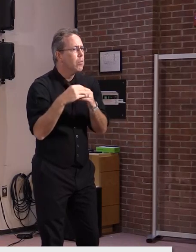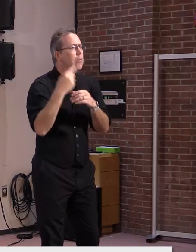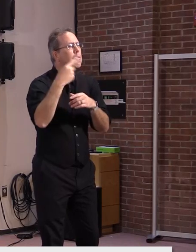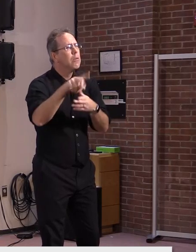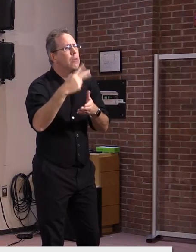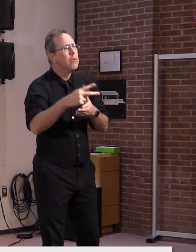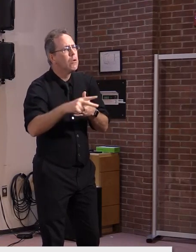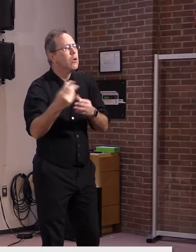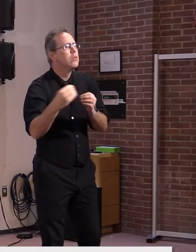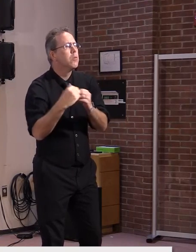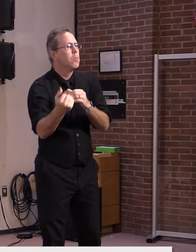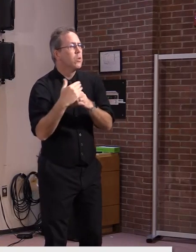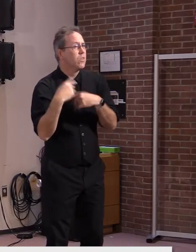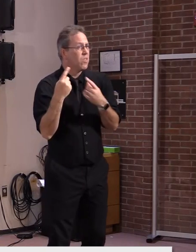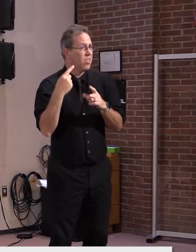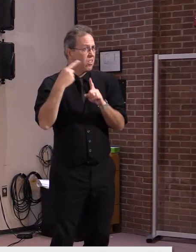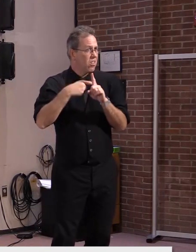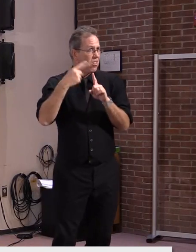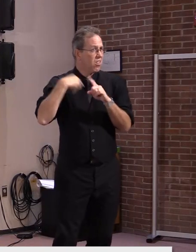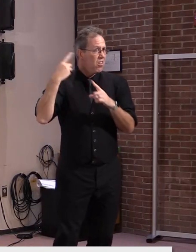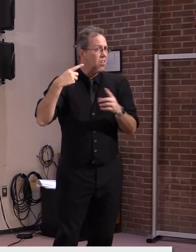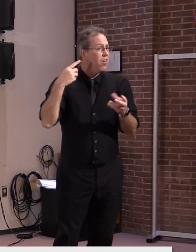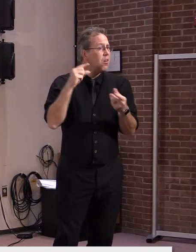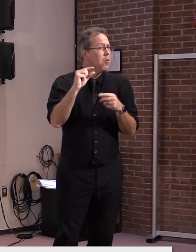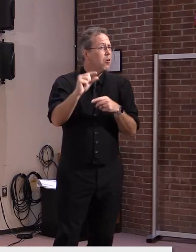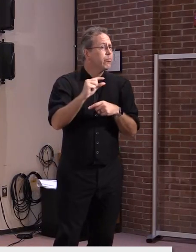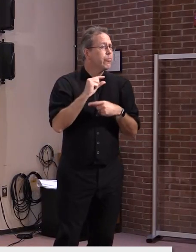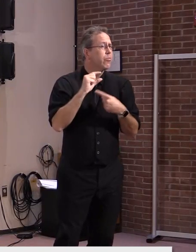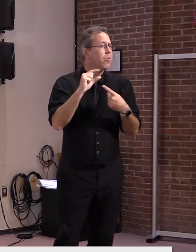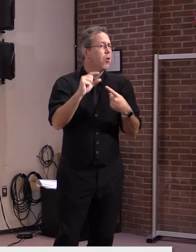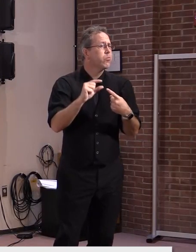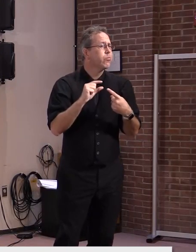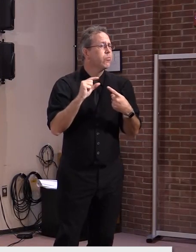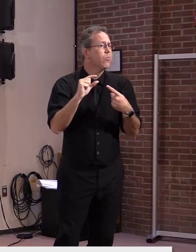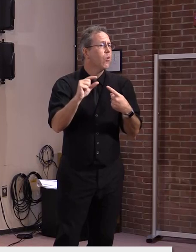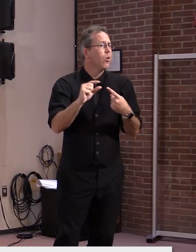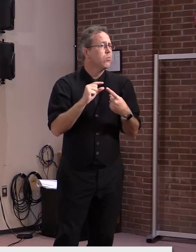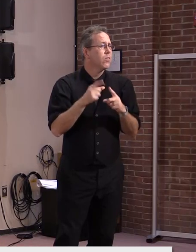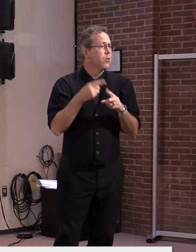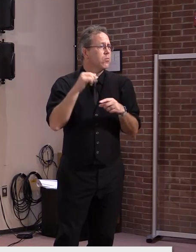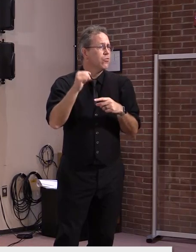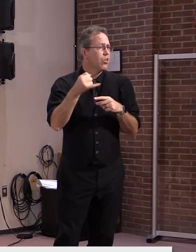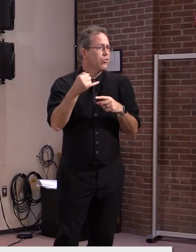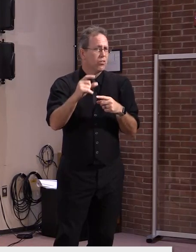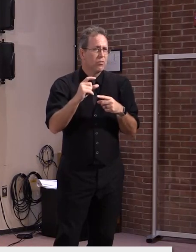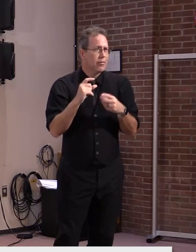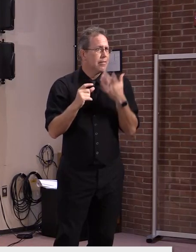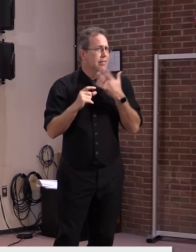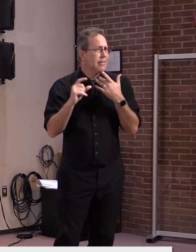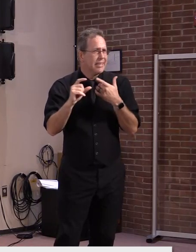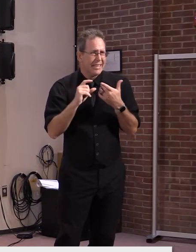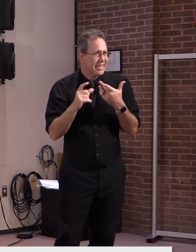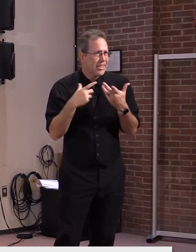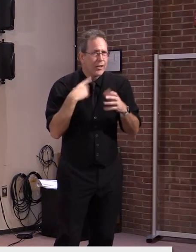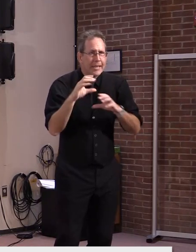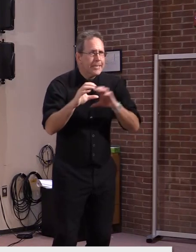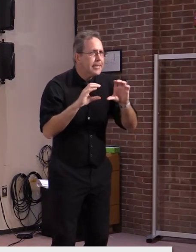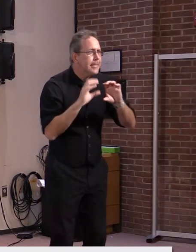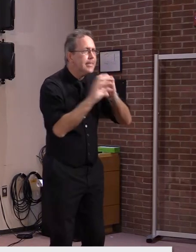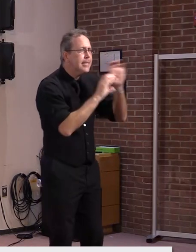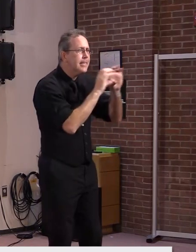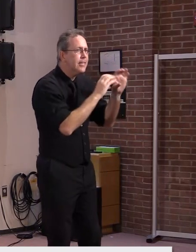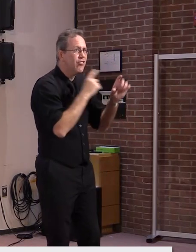we haven't had a supply of Johnson & Johnson. We've been using whatever we've had in the warehouse. Where it's